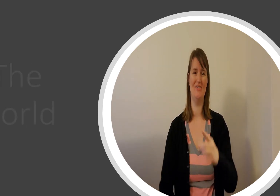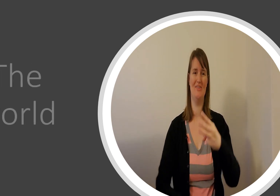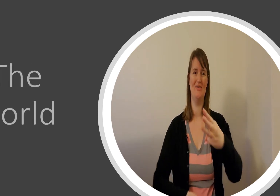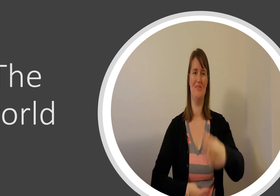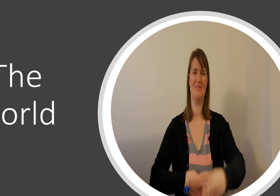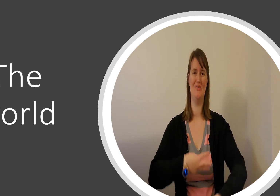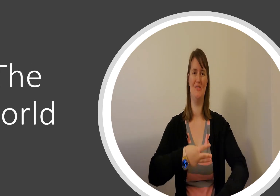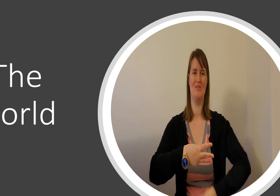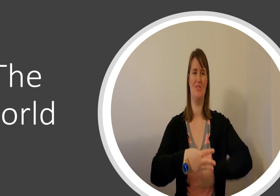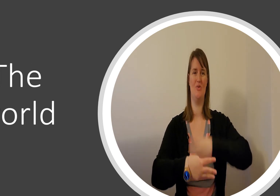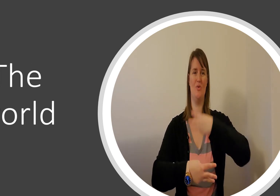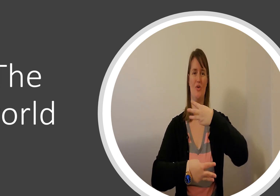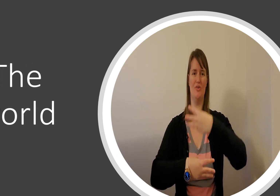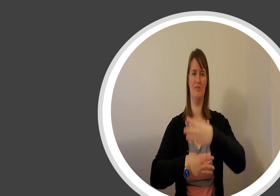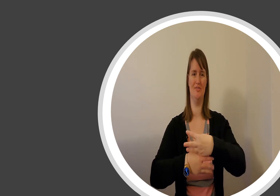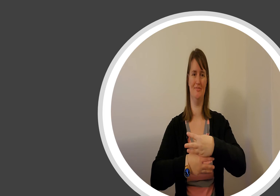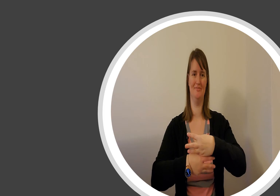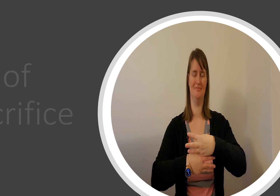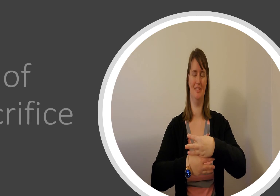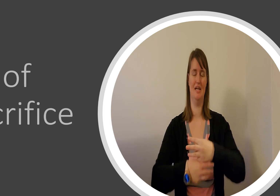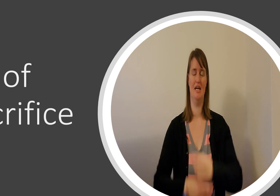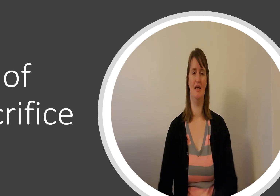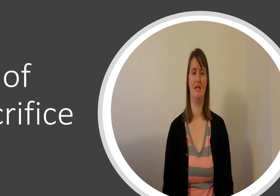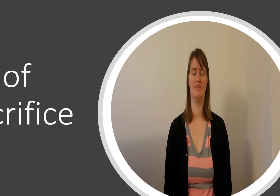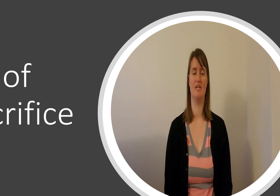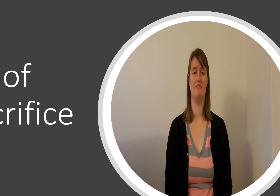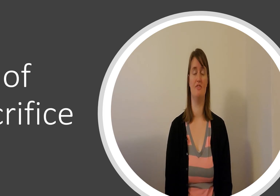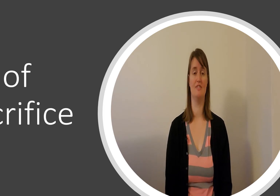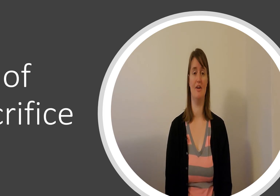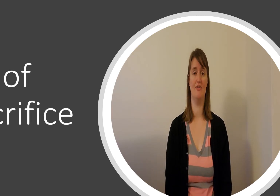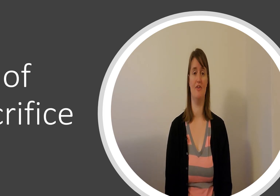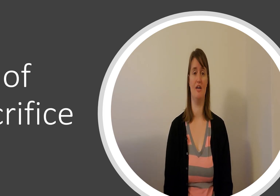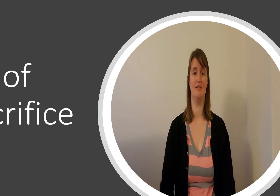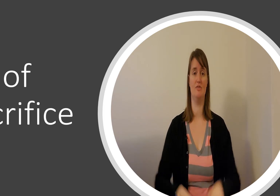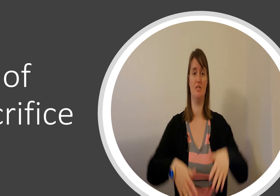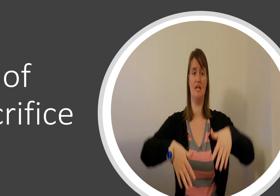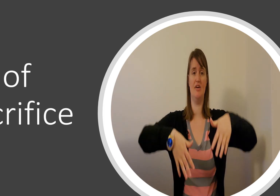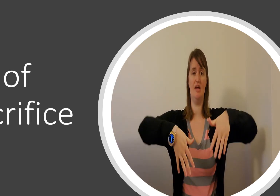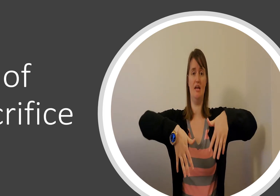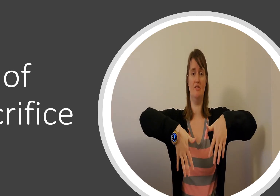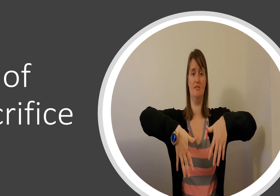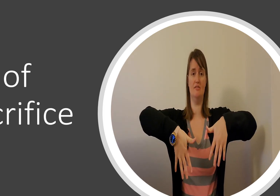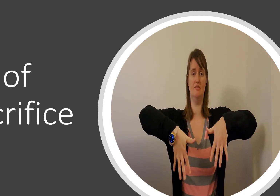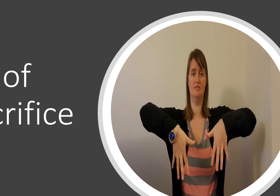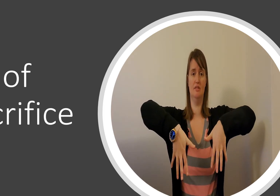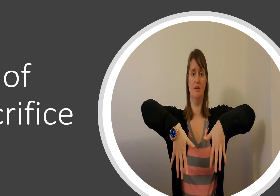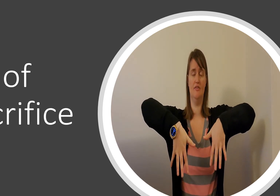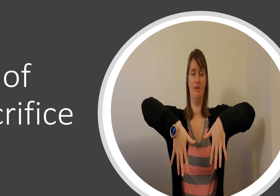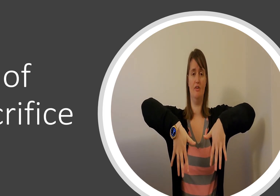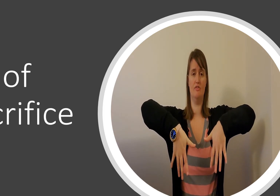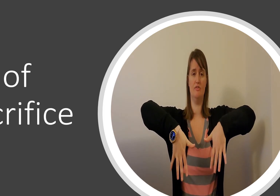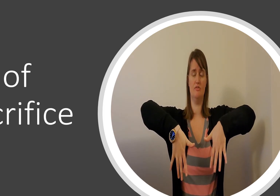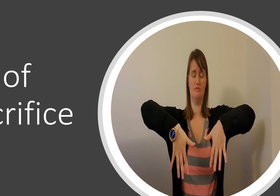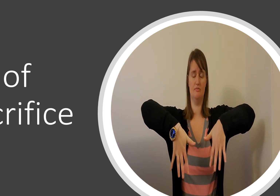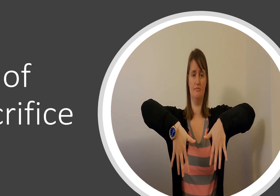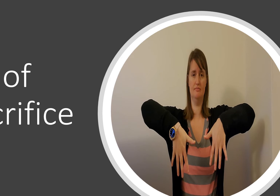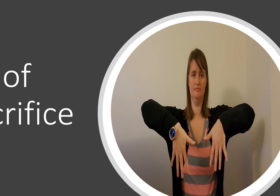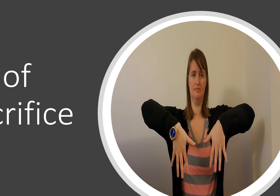tell the world. Now the sign for sacrifice is we take our hands,